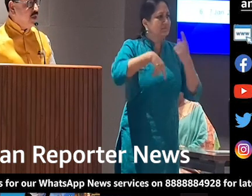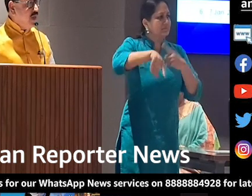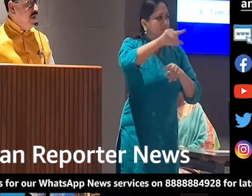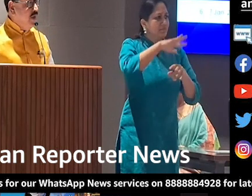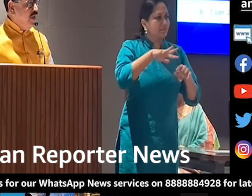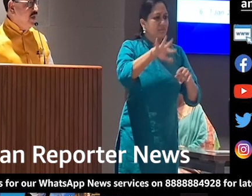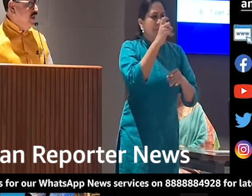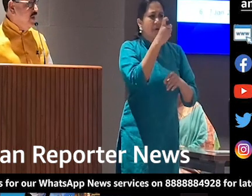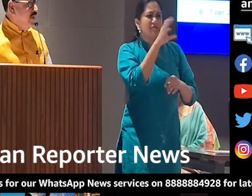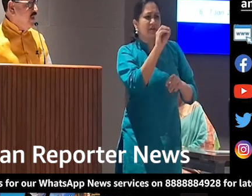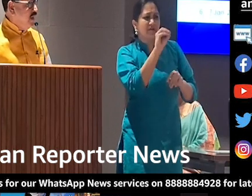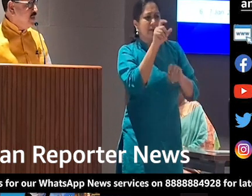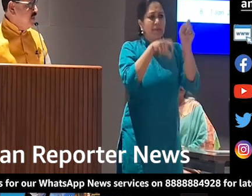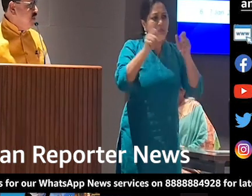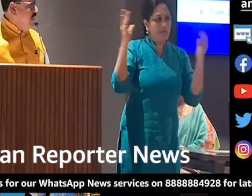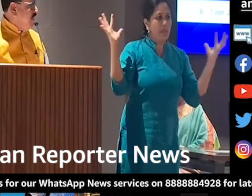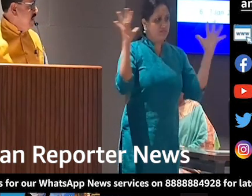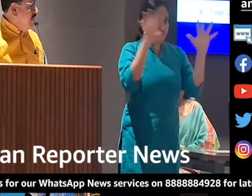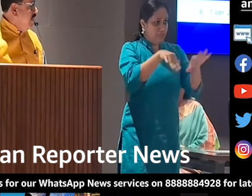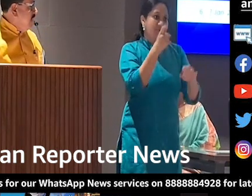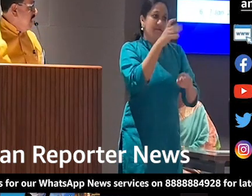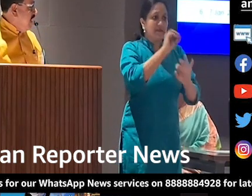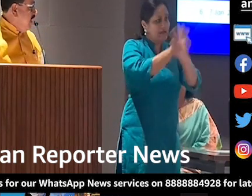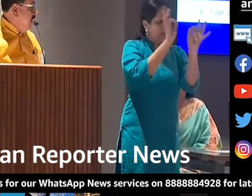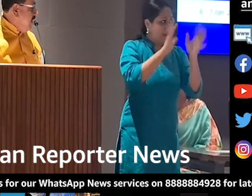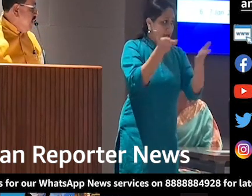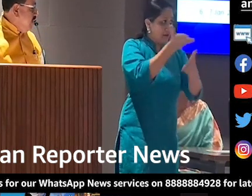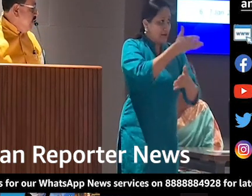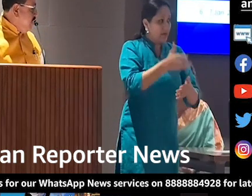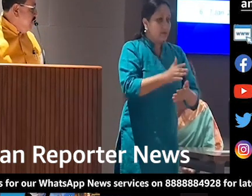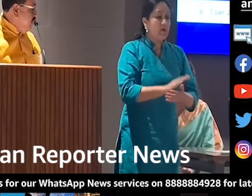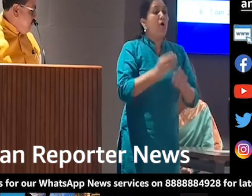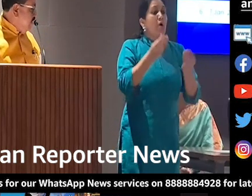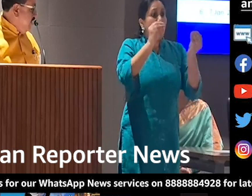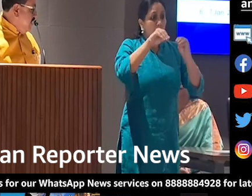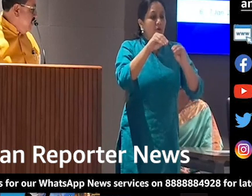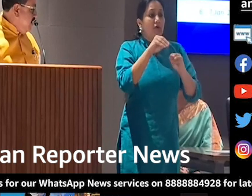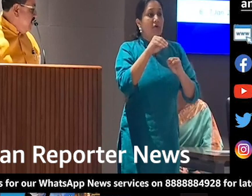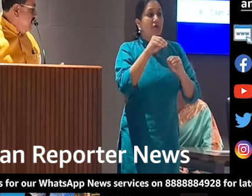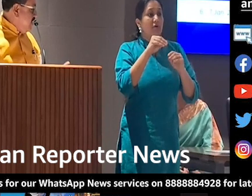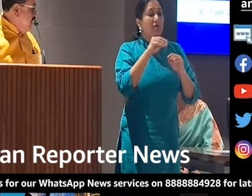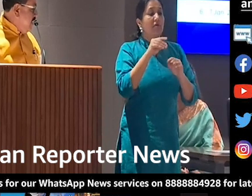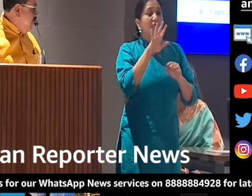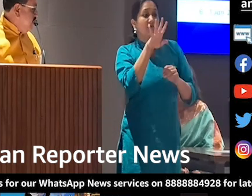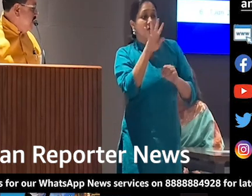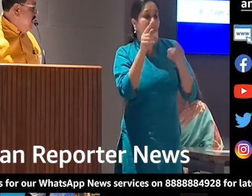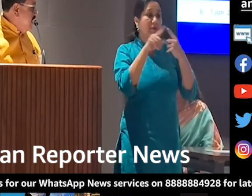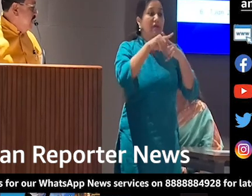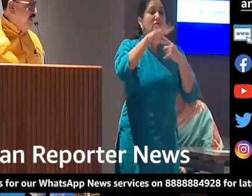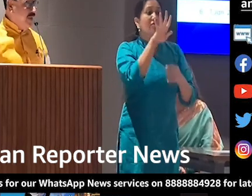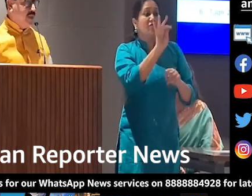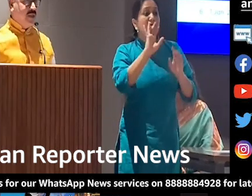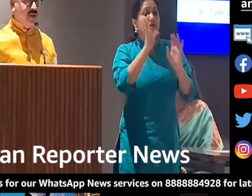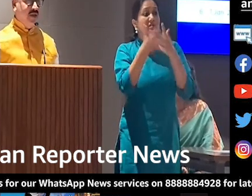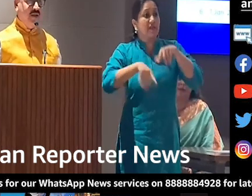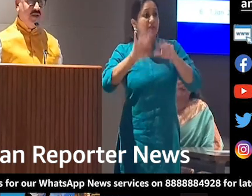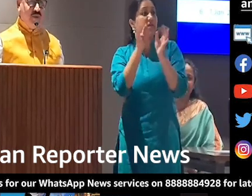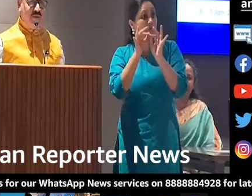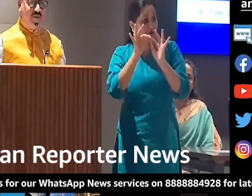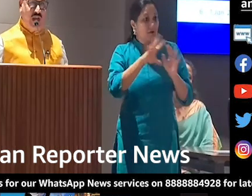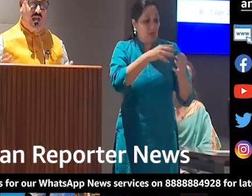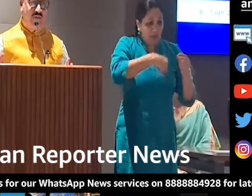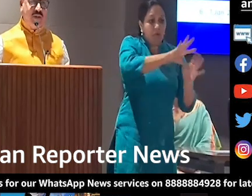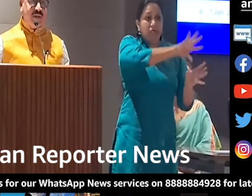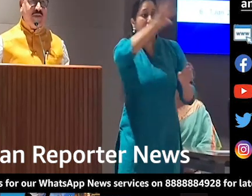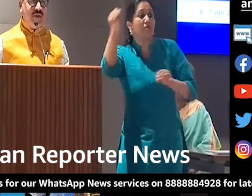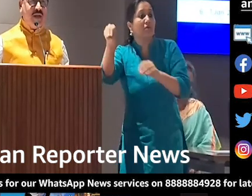over 70 participants who have come, and there are more than 40 sign language interpreters. So